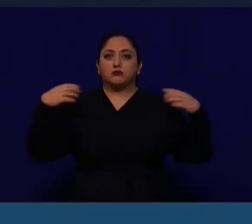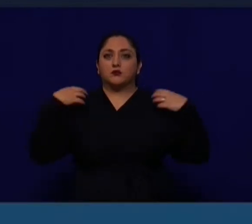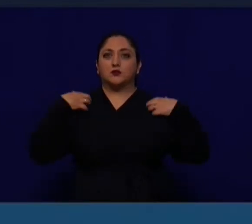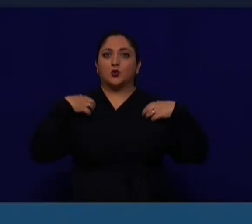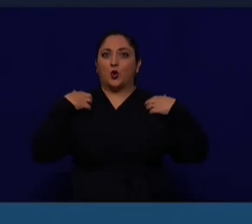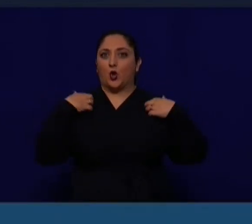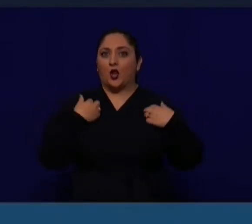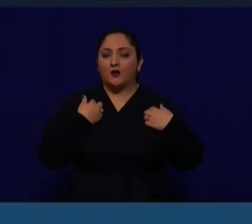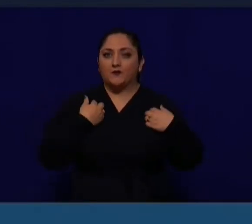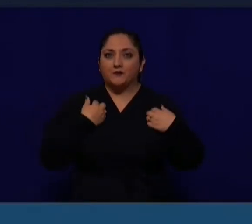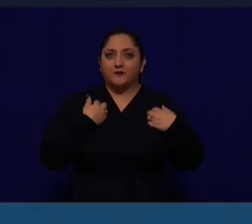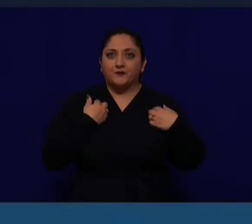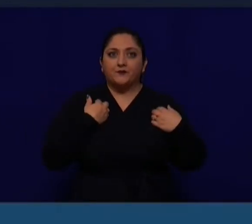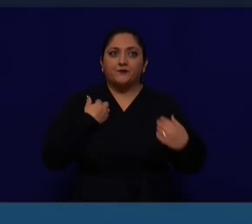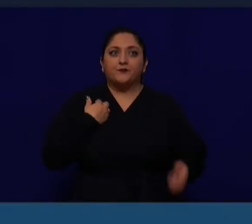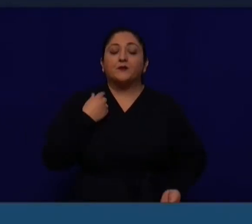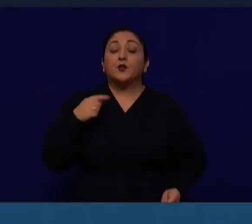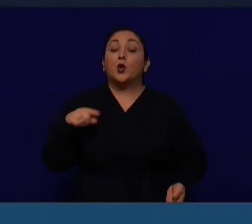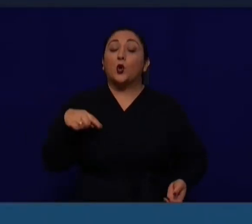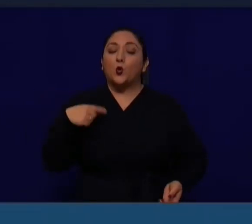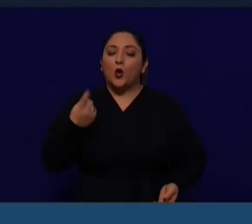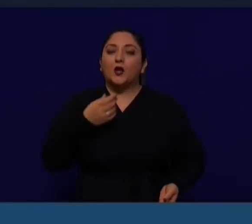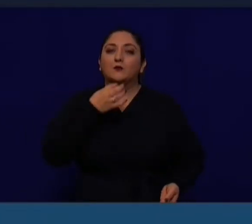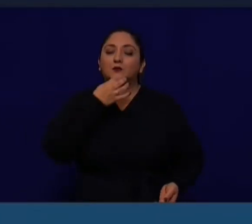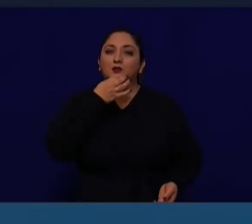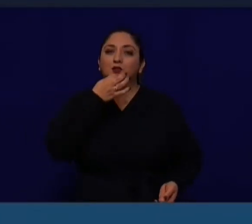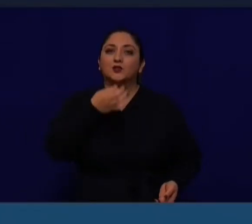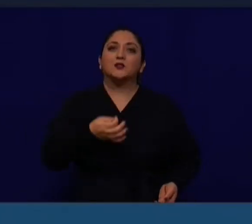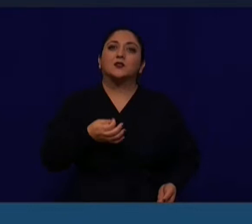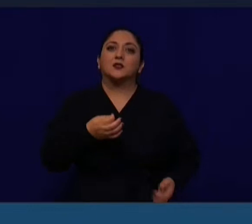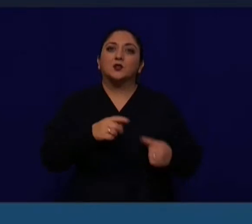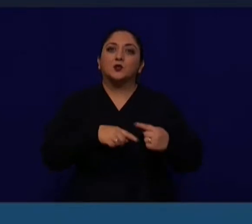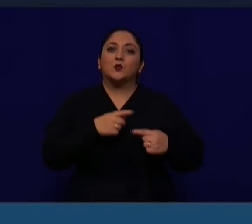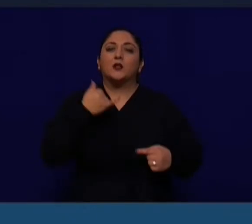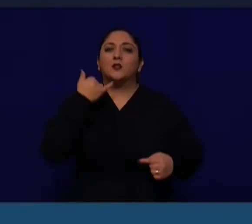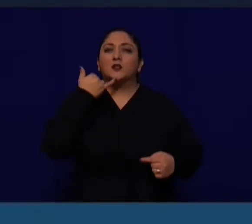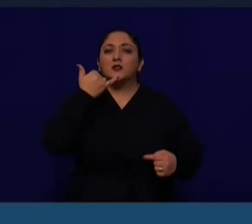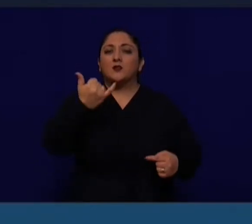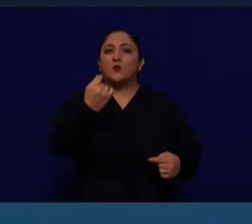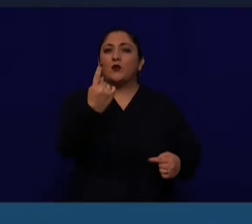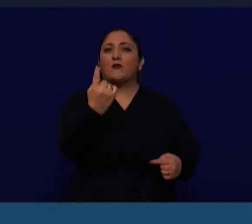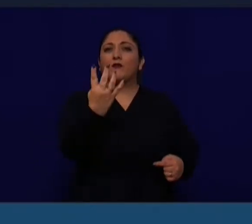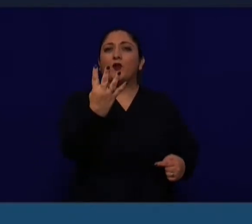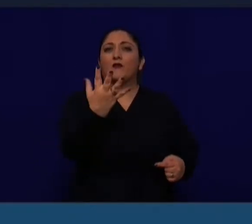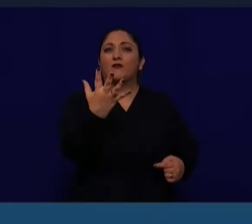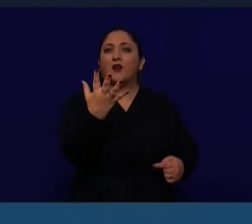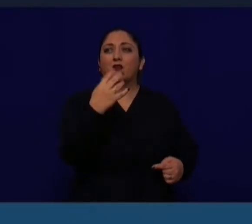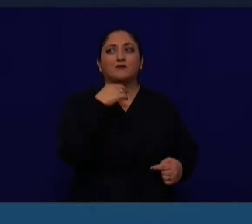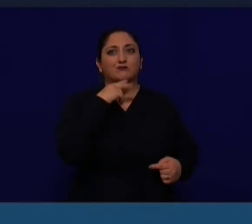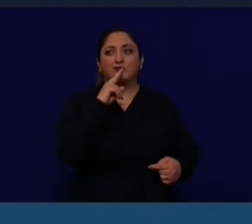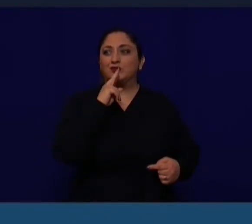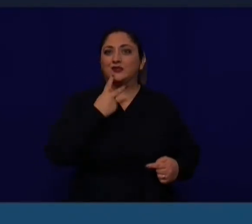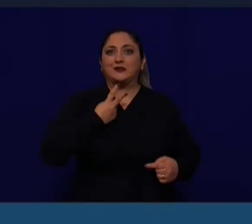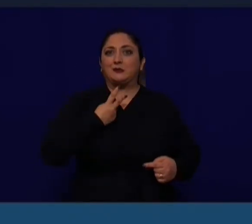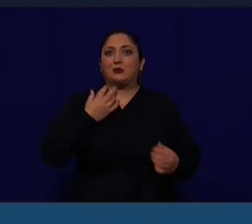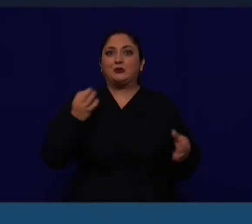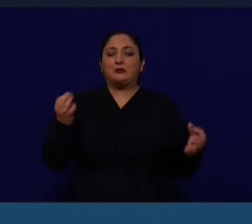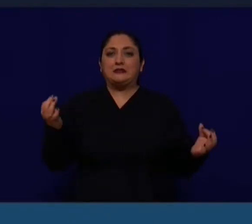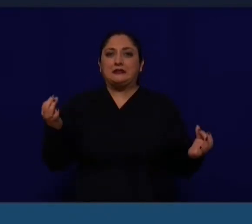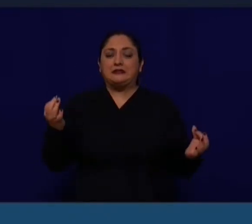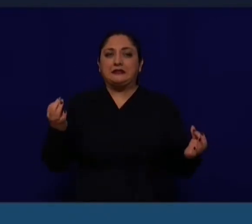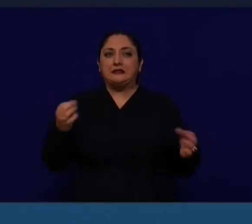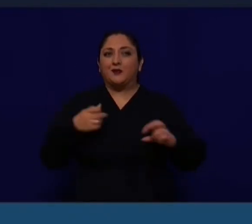tielet mistoqsija rċivejna diversi ilmenti dwar il-helpline il-145 illi mhux qed jirnexxilhom jaqbdu dan il-helpline, forsi